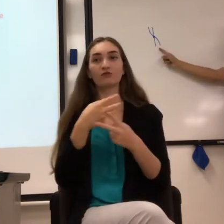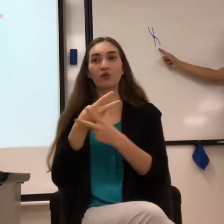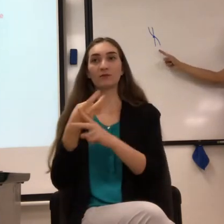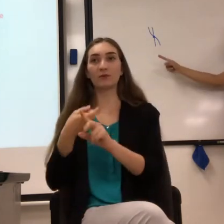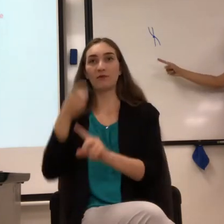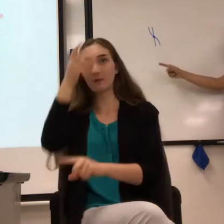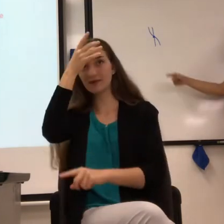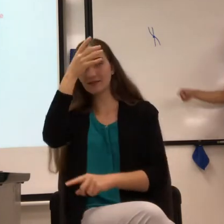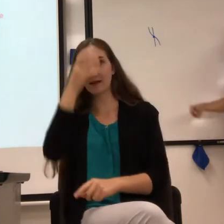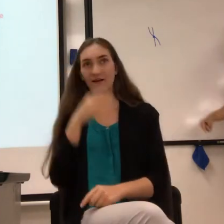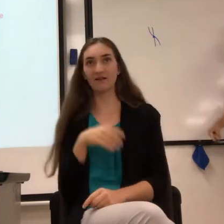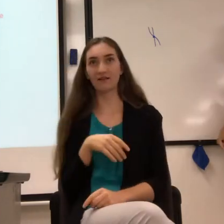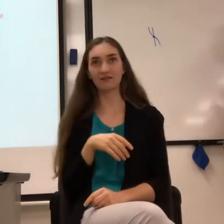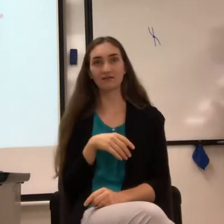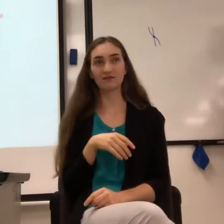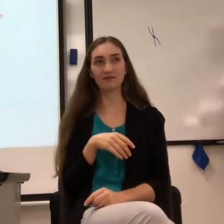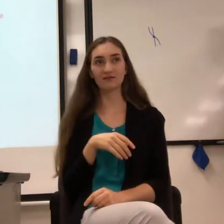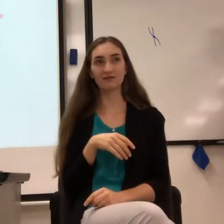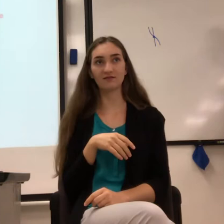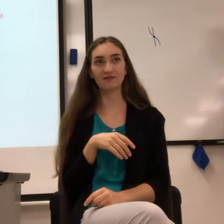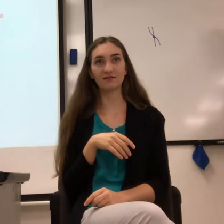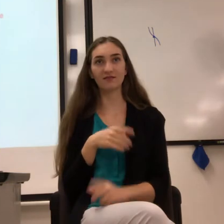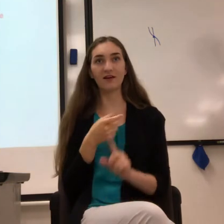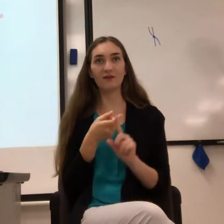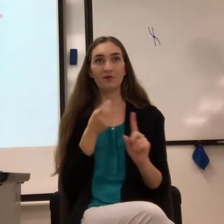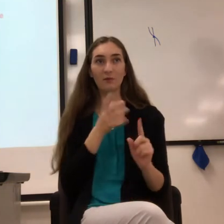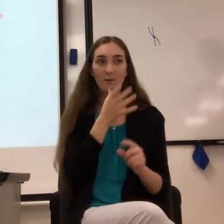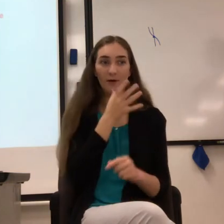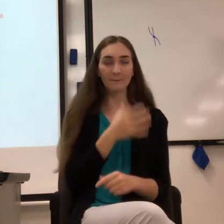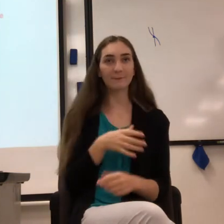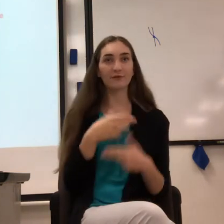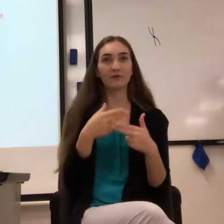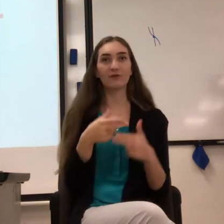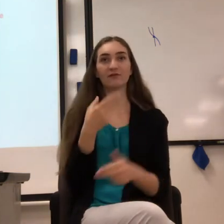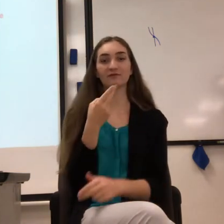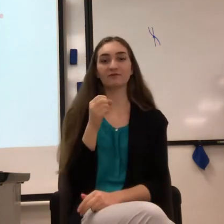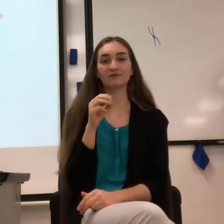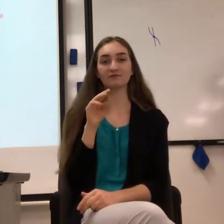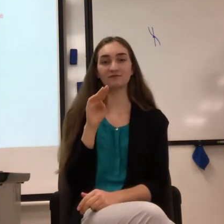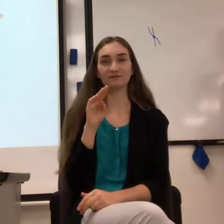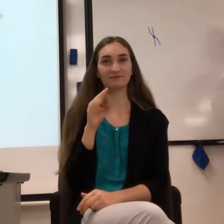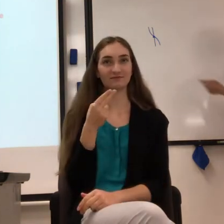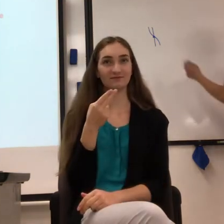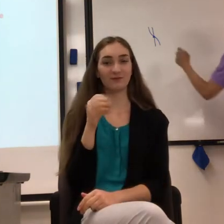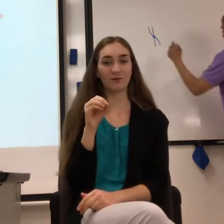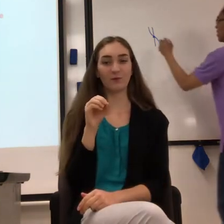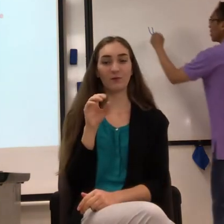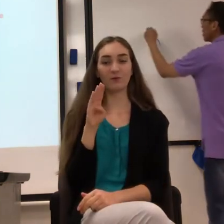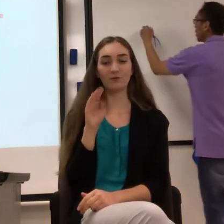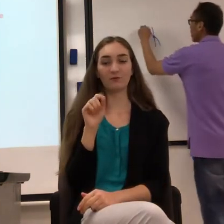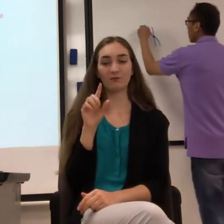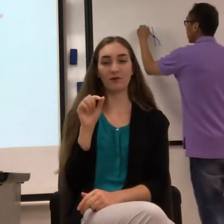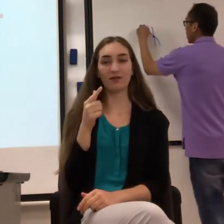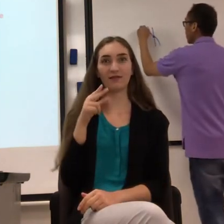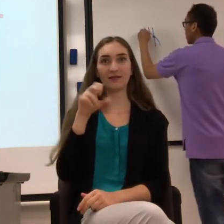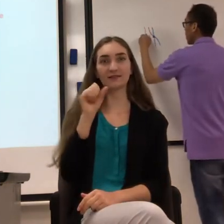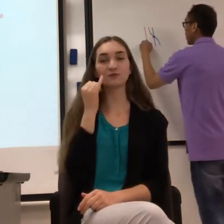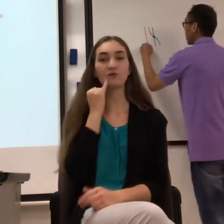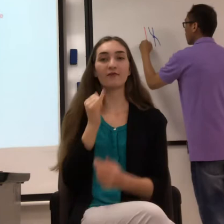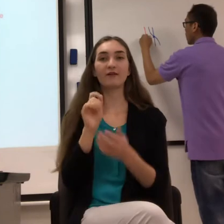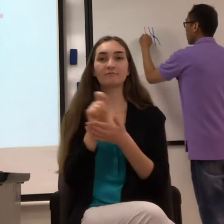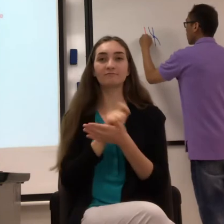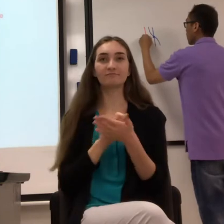your mom, it's they call it homologous. Like, so if I draw the chromosome right next to it,